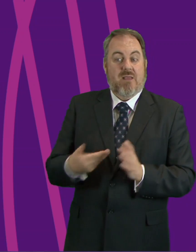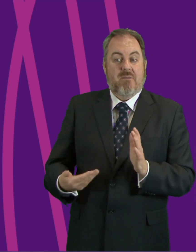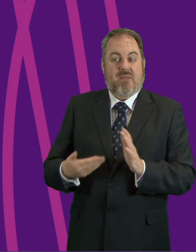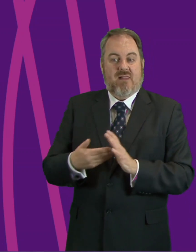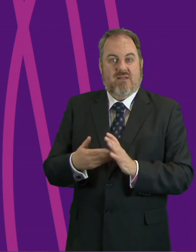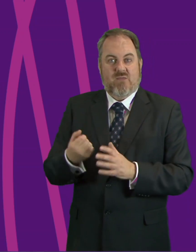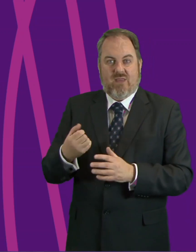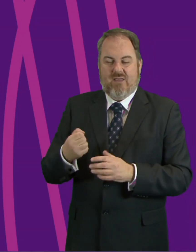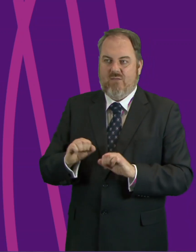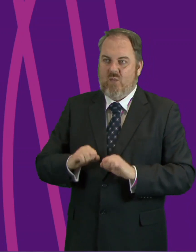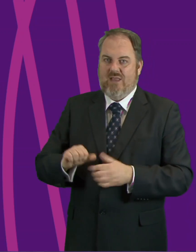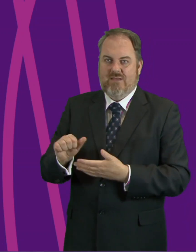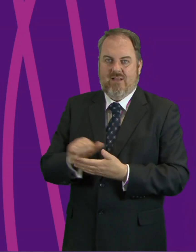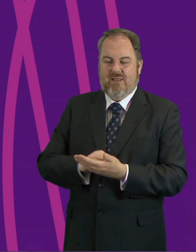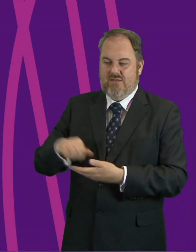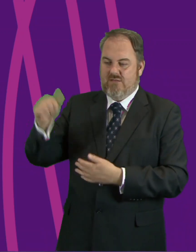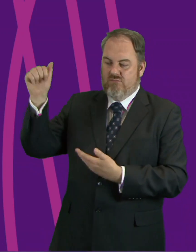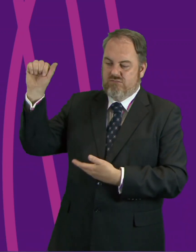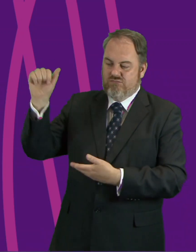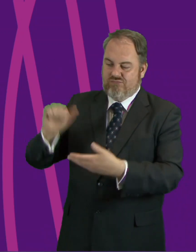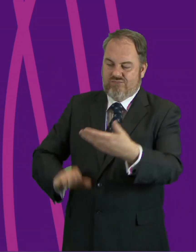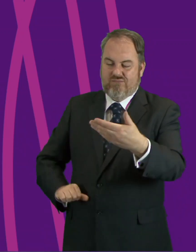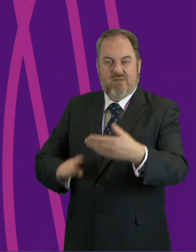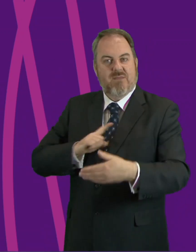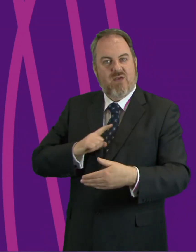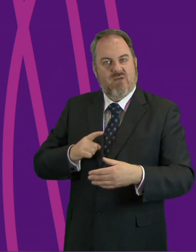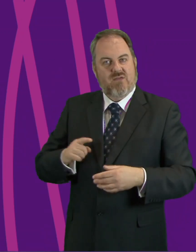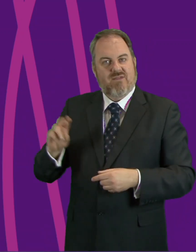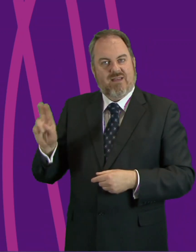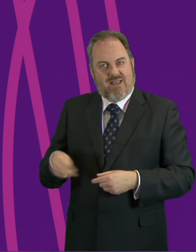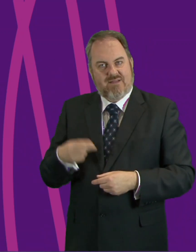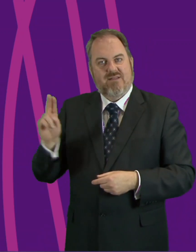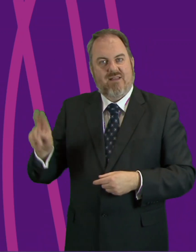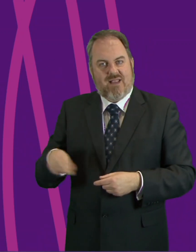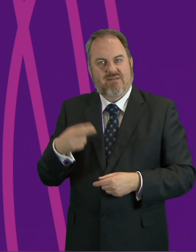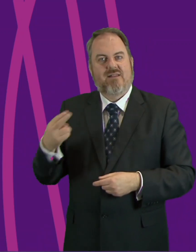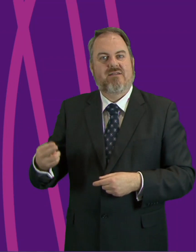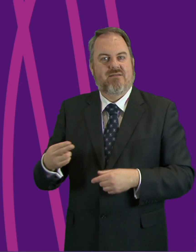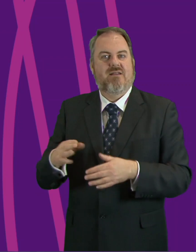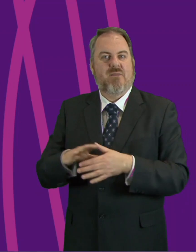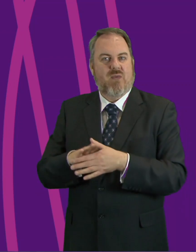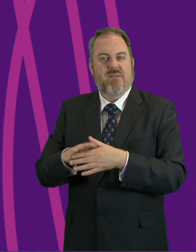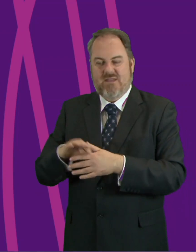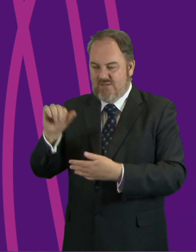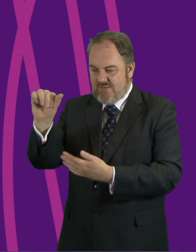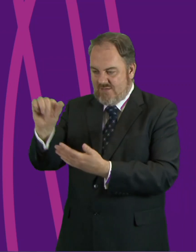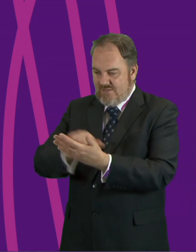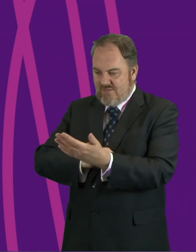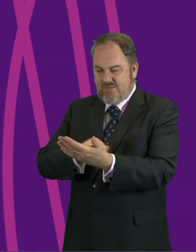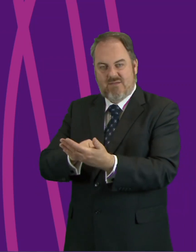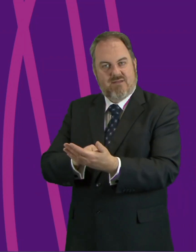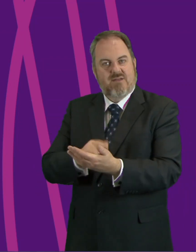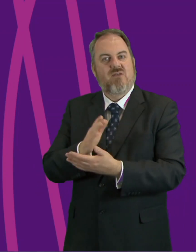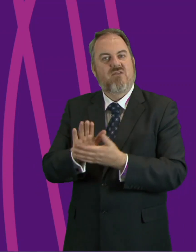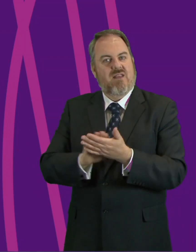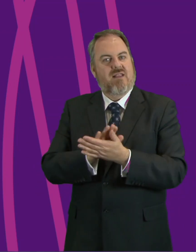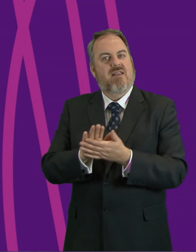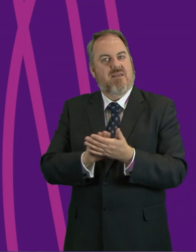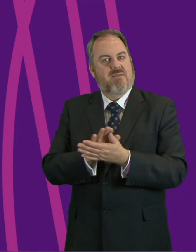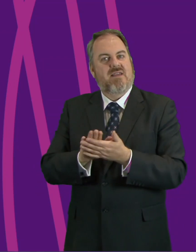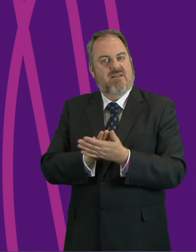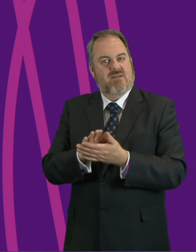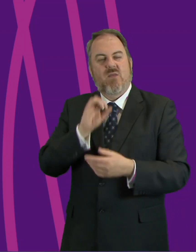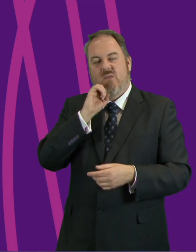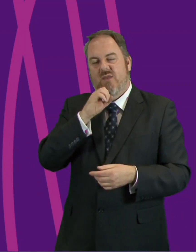procedures, it will be one of the things, and the potential use of that is something that we will consider. And as we take more concrete decisions around that, we